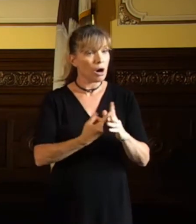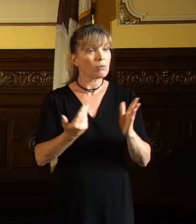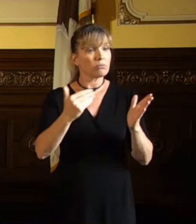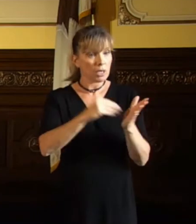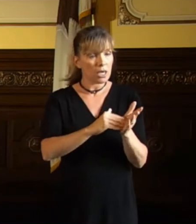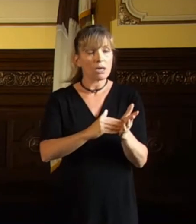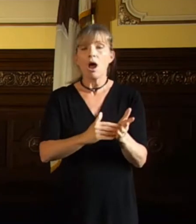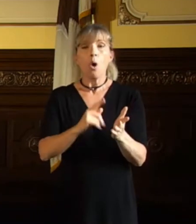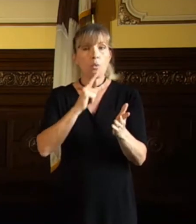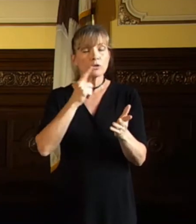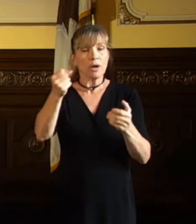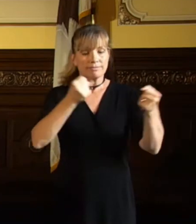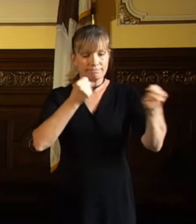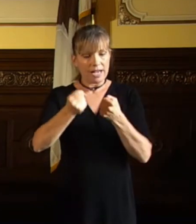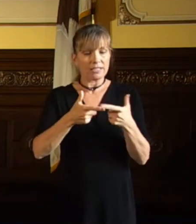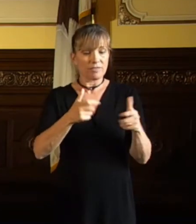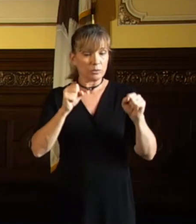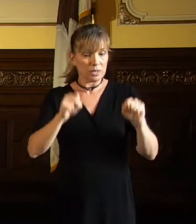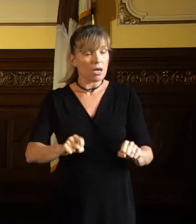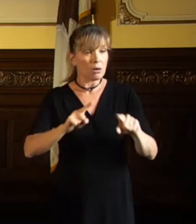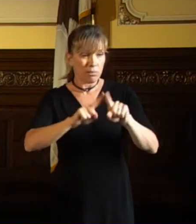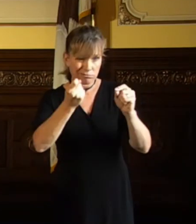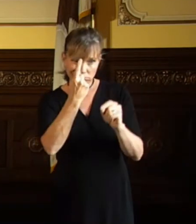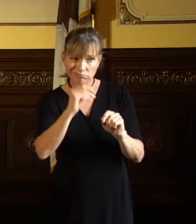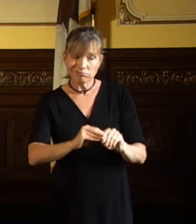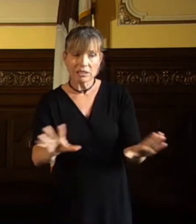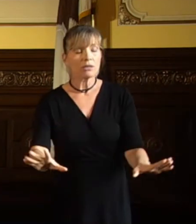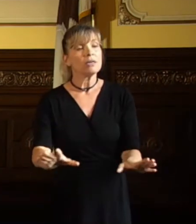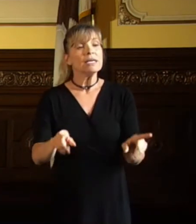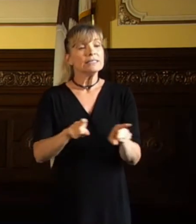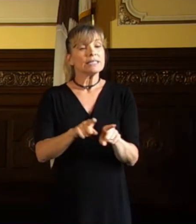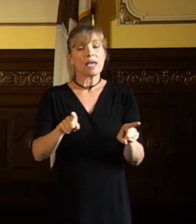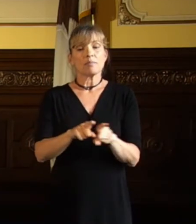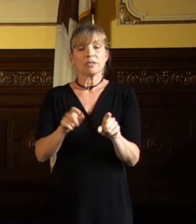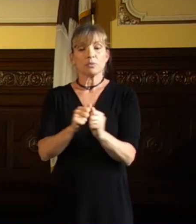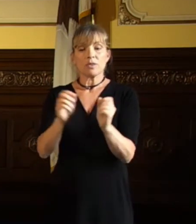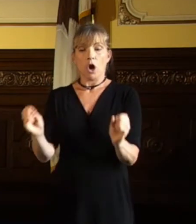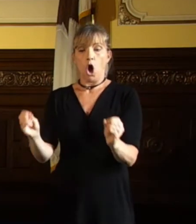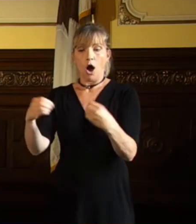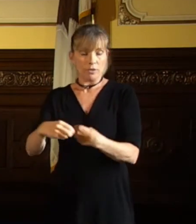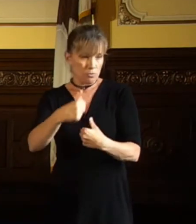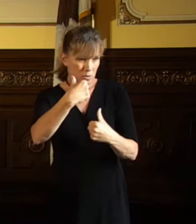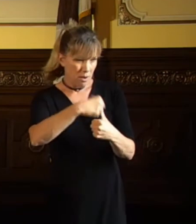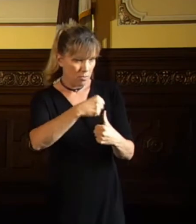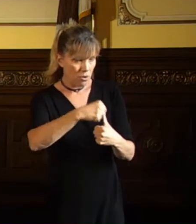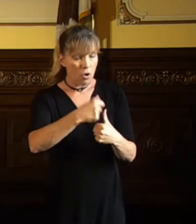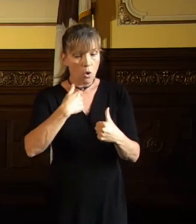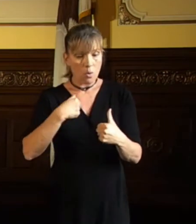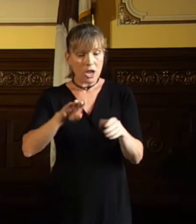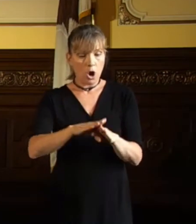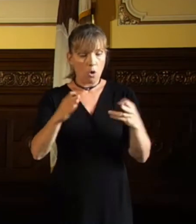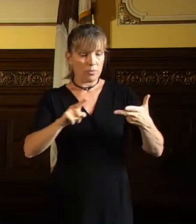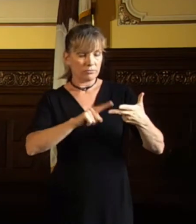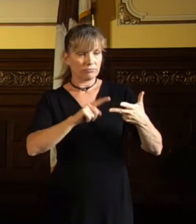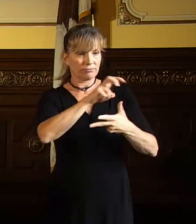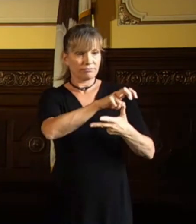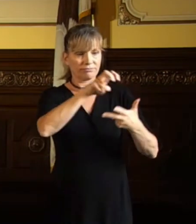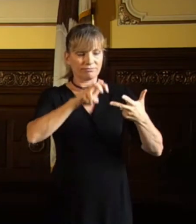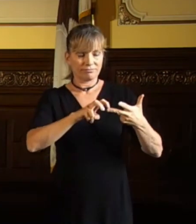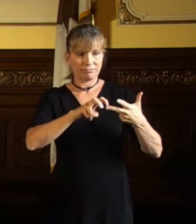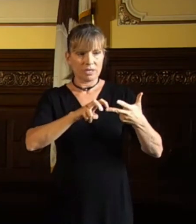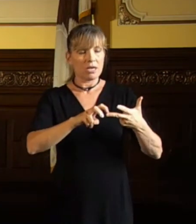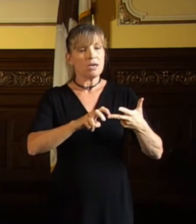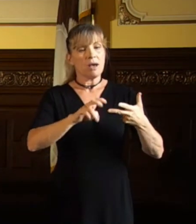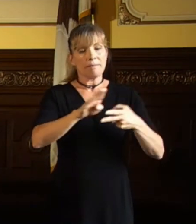as fast as we can, but to be clear, just as with offices, remember, as we open in phase 3, lots of